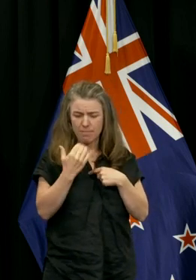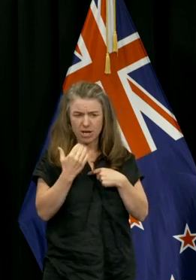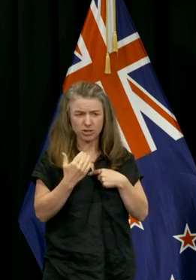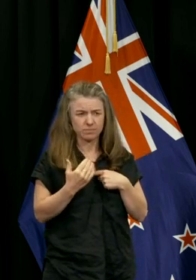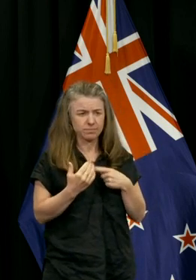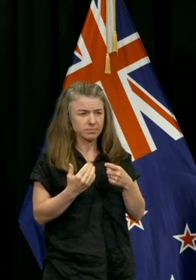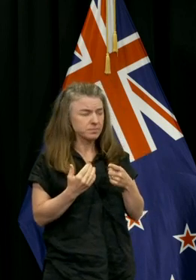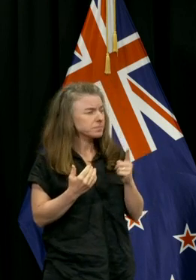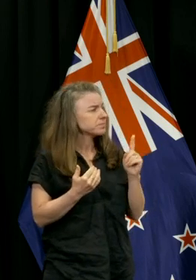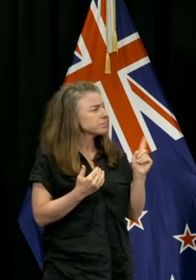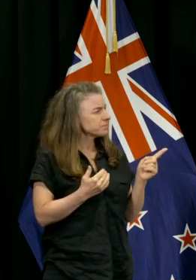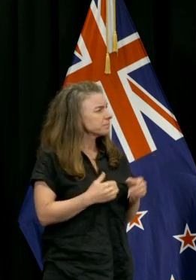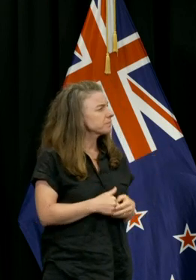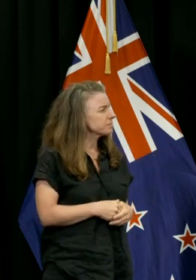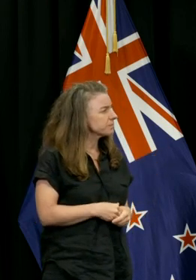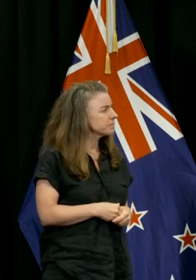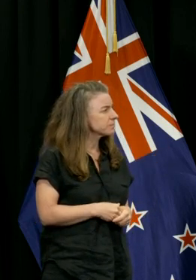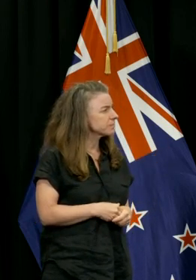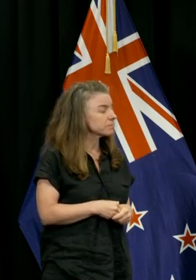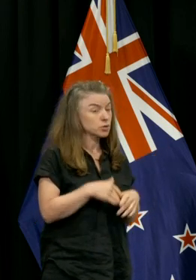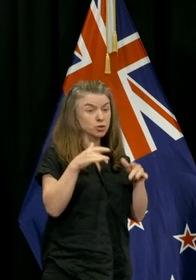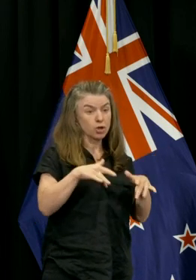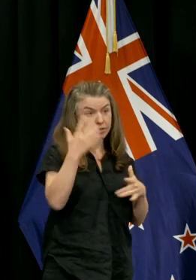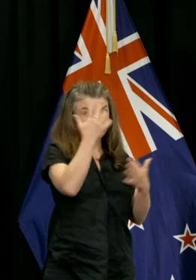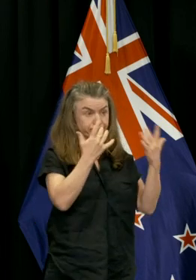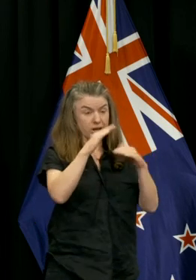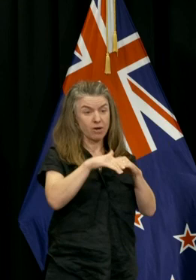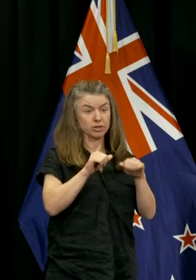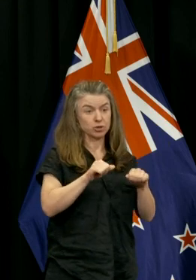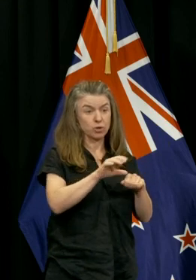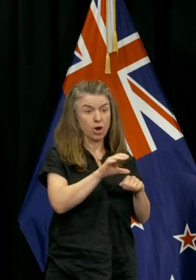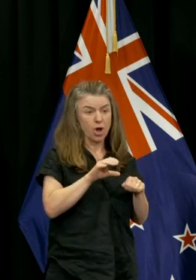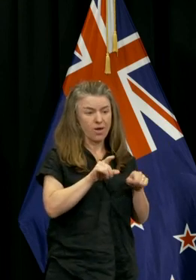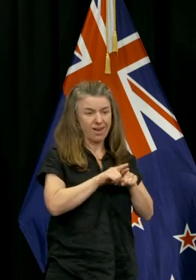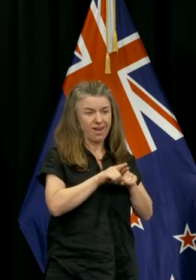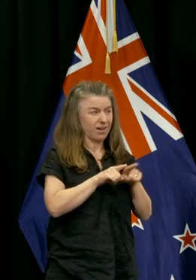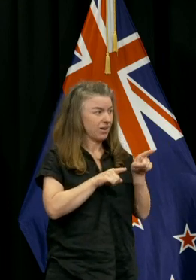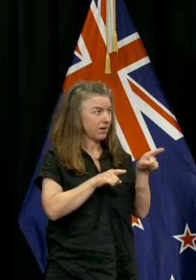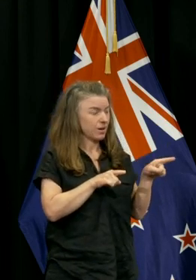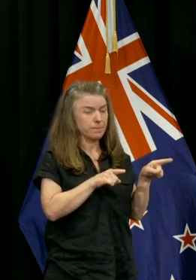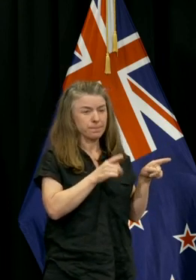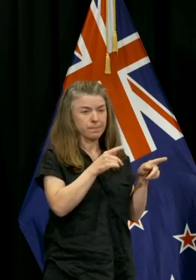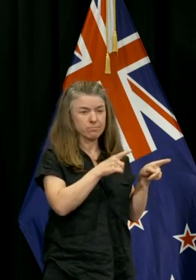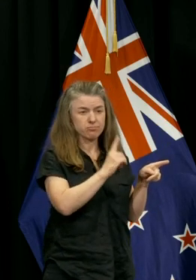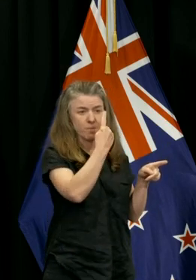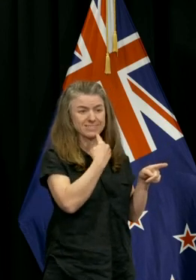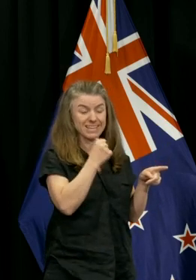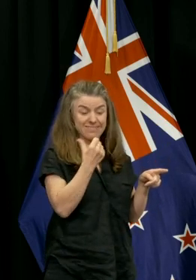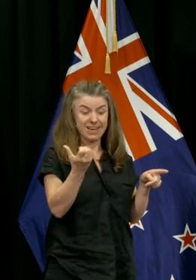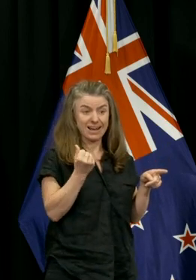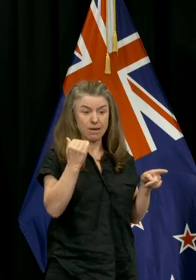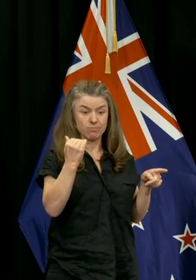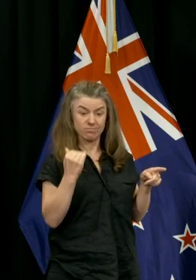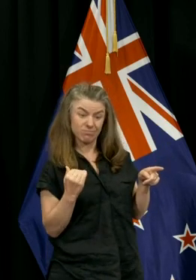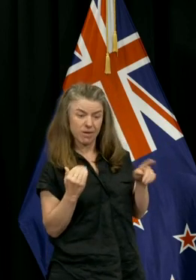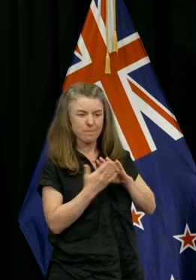paying. At this point we haven't, because of the exact reason the Prime Minister says that if your income drops, then you will be in a